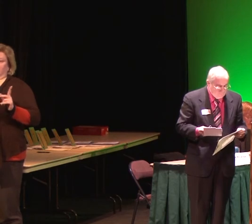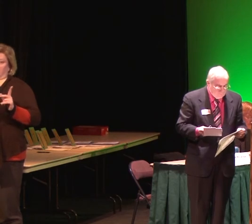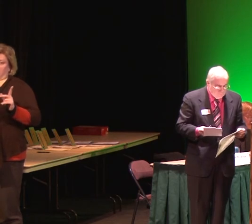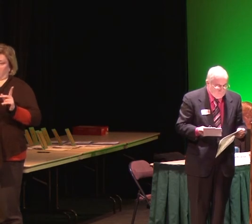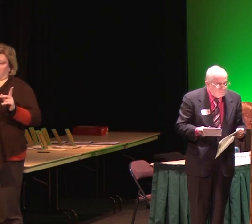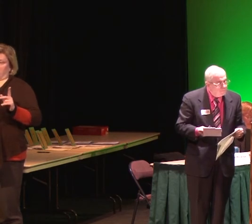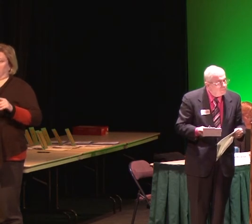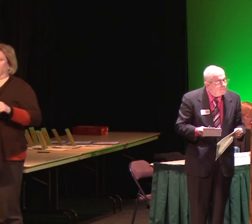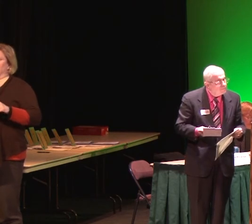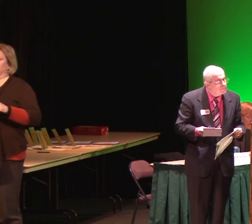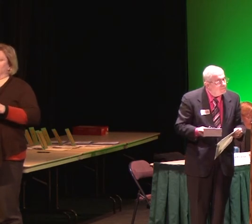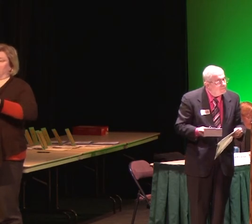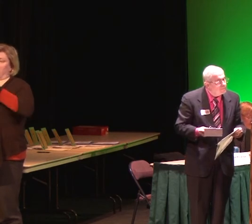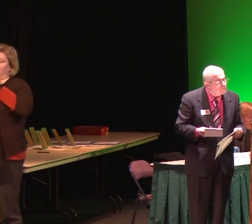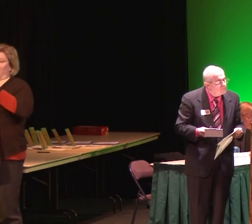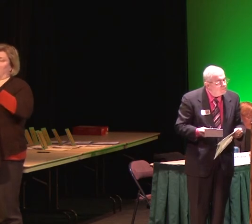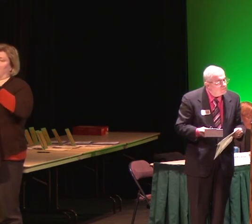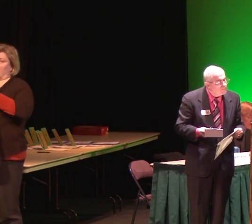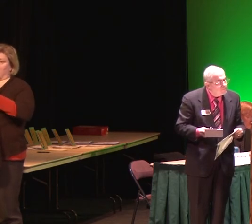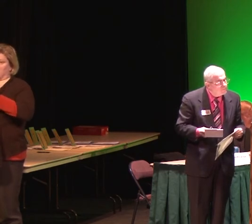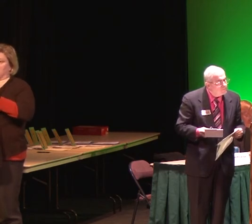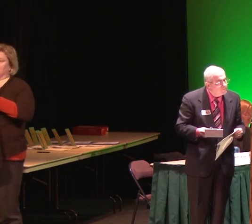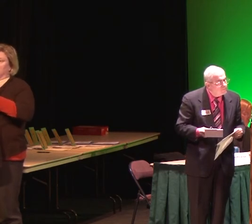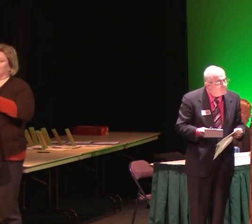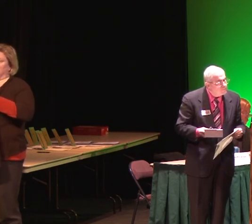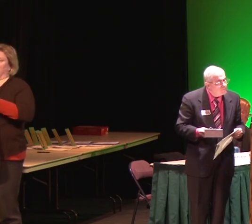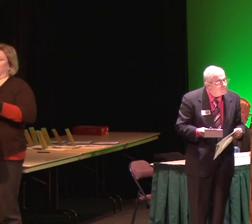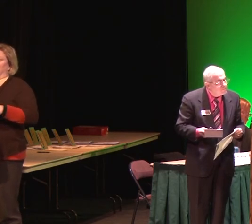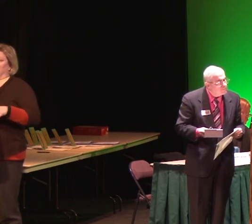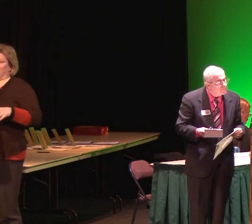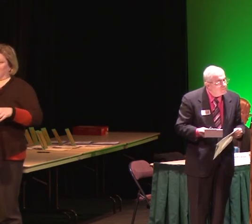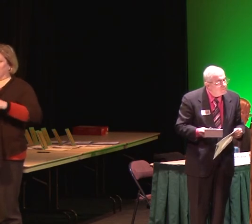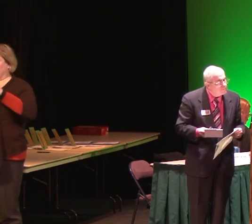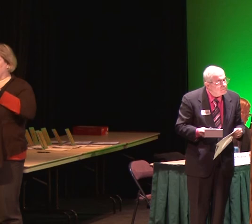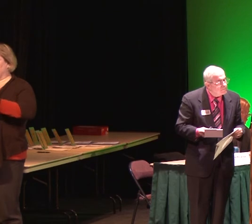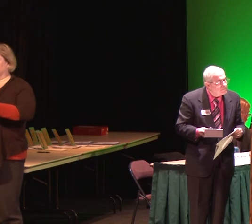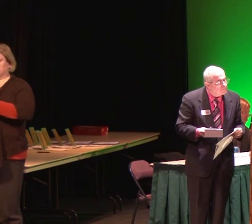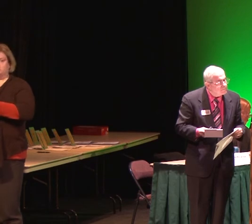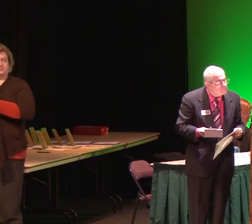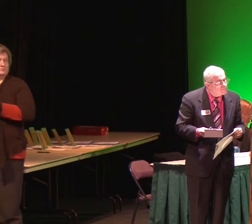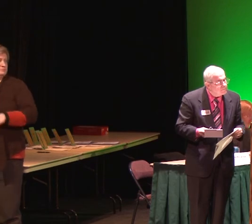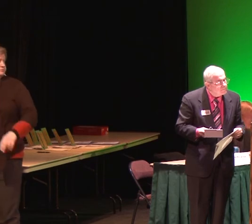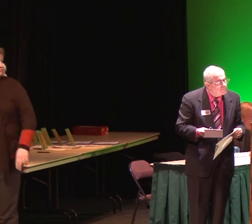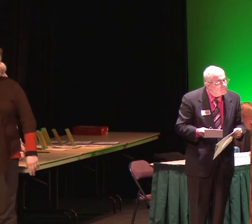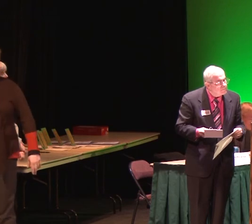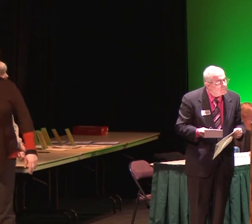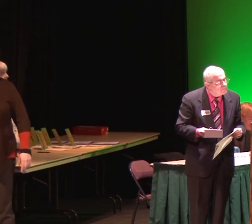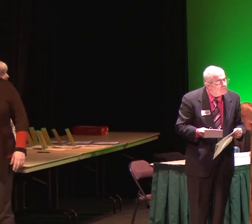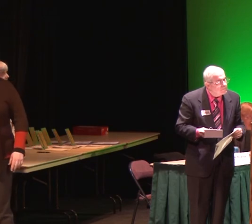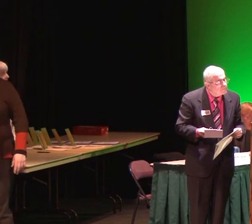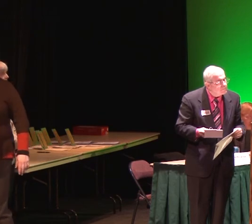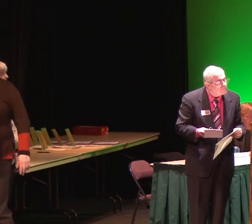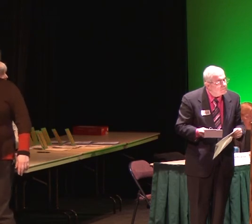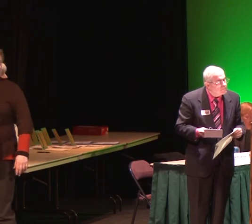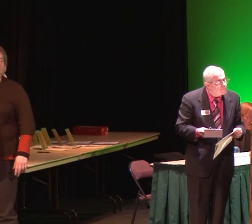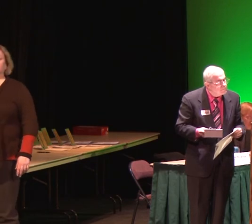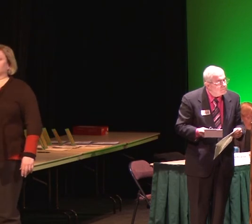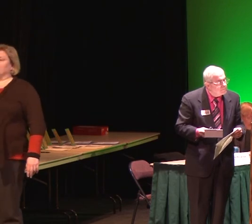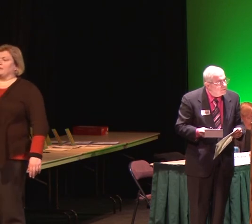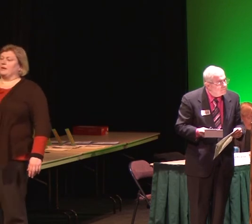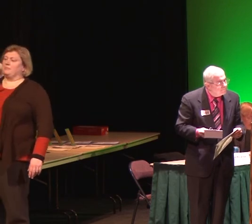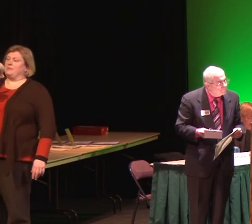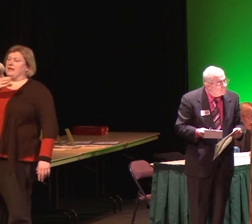Kenneth J. Perry Memorial Award is named by the committee in his honor. Bailey A. Mello and Abigail N.